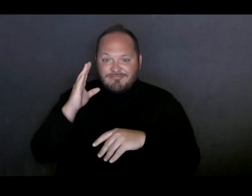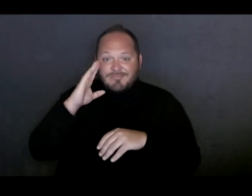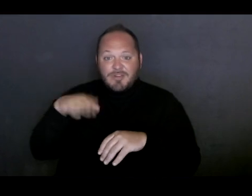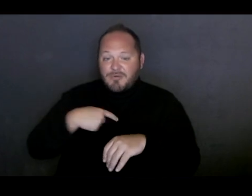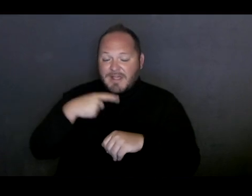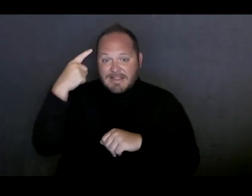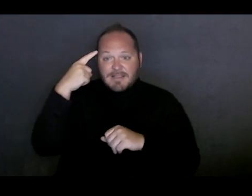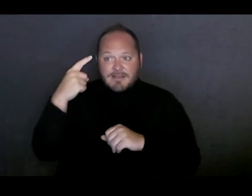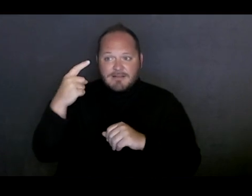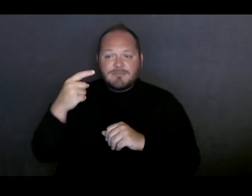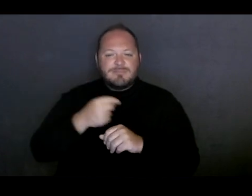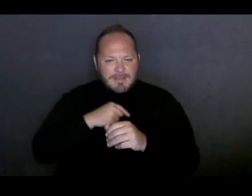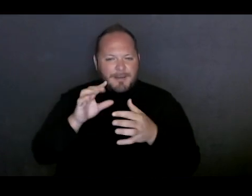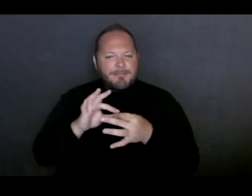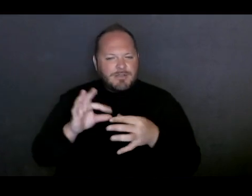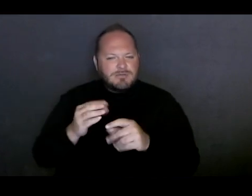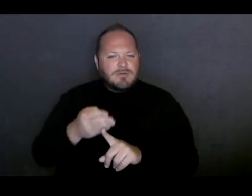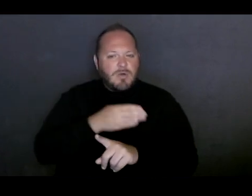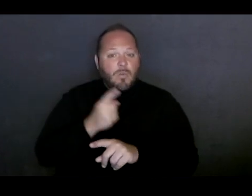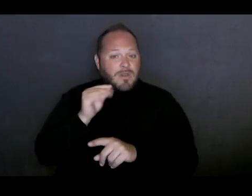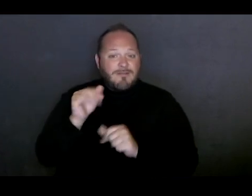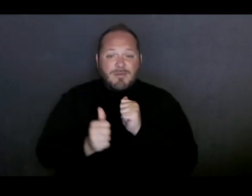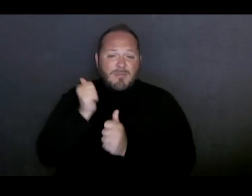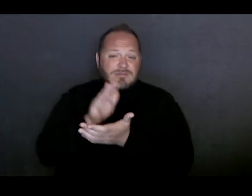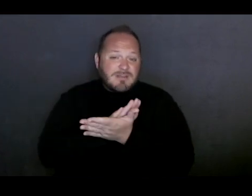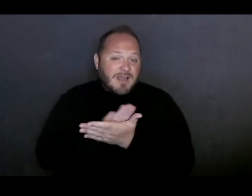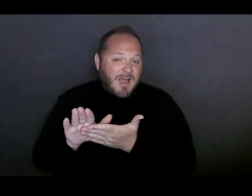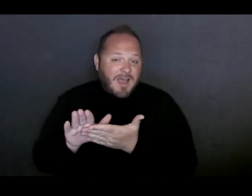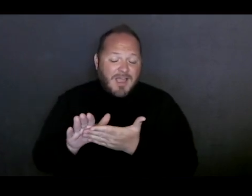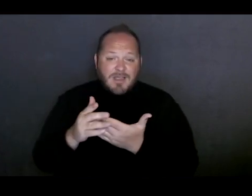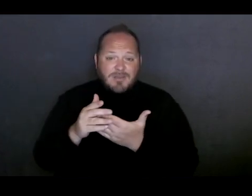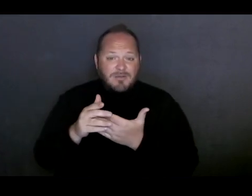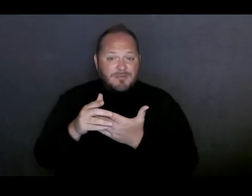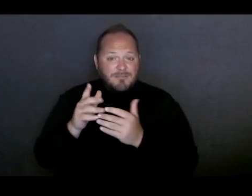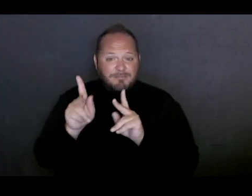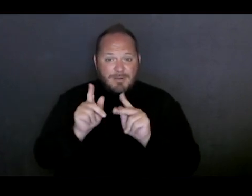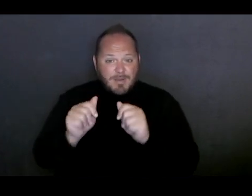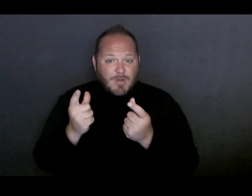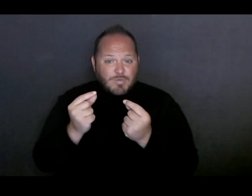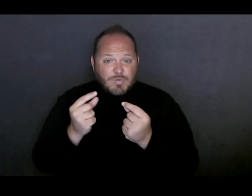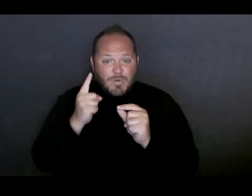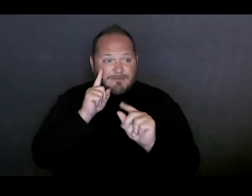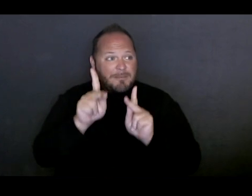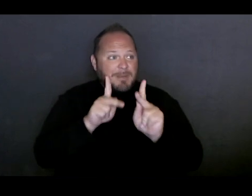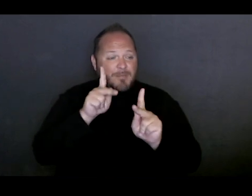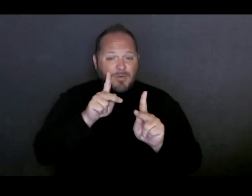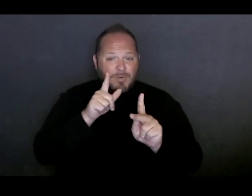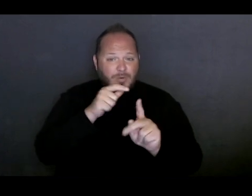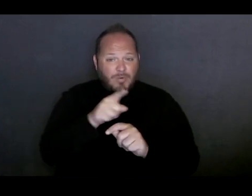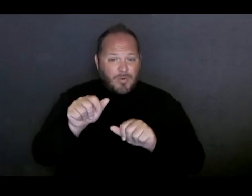of the most kind things people can do for folks in their life who are a little worried about the vaccine is to just start the conversation.